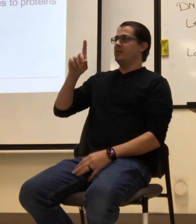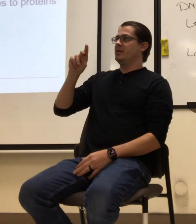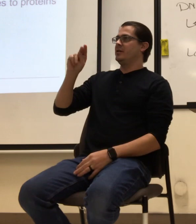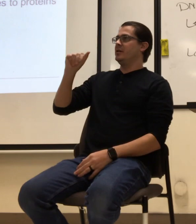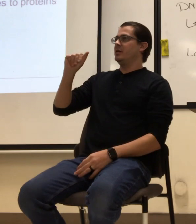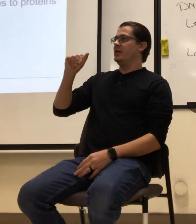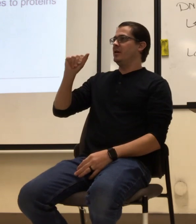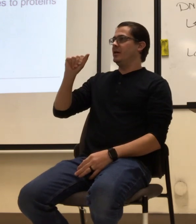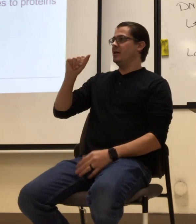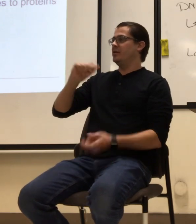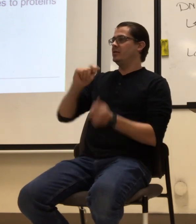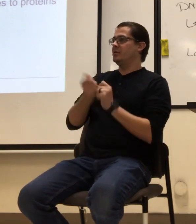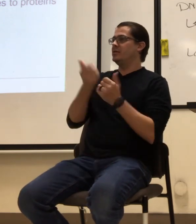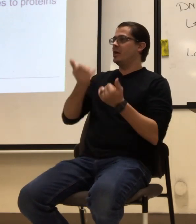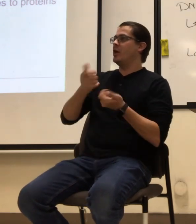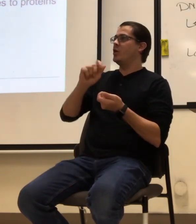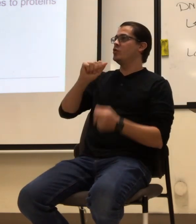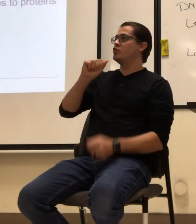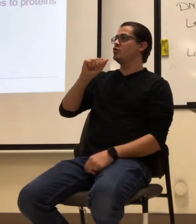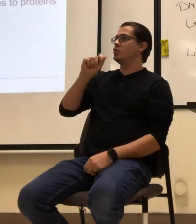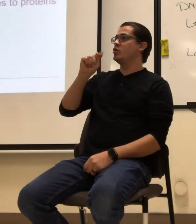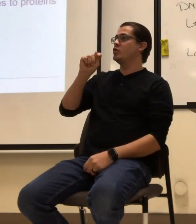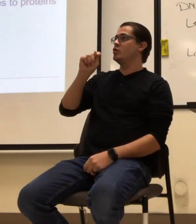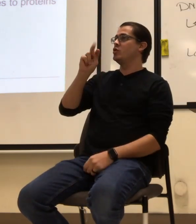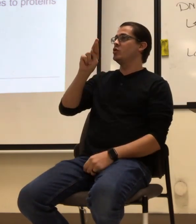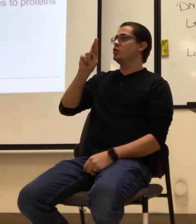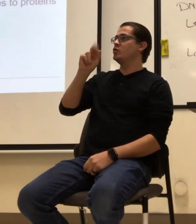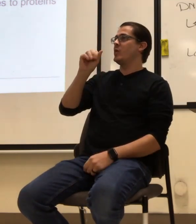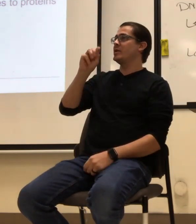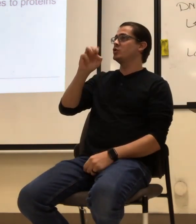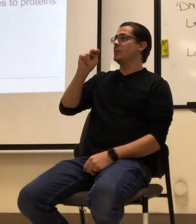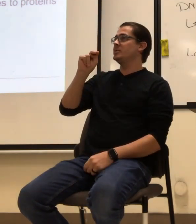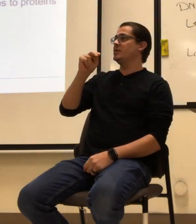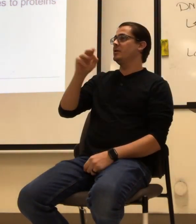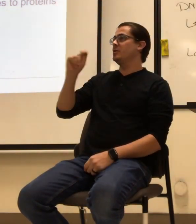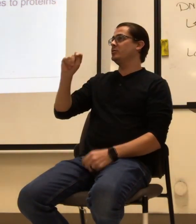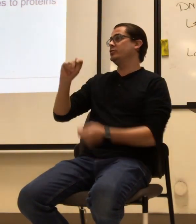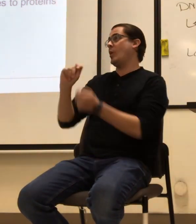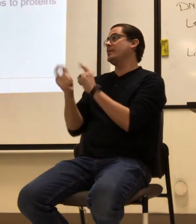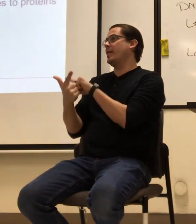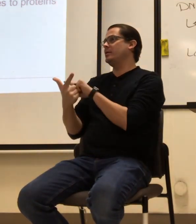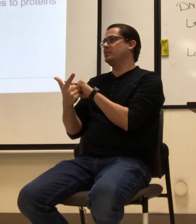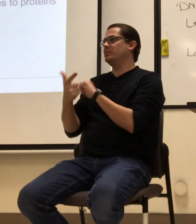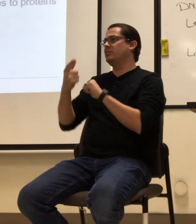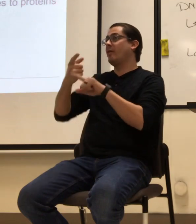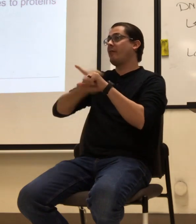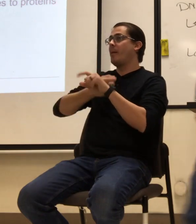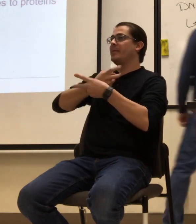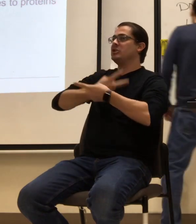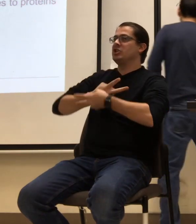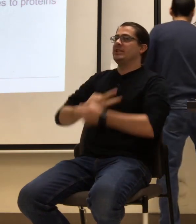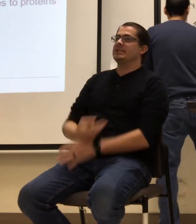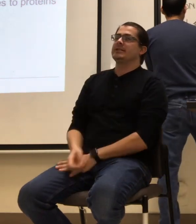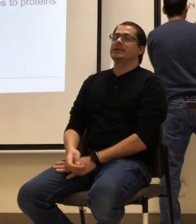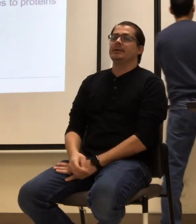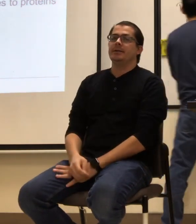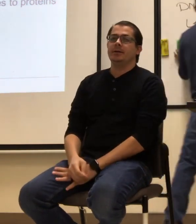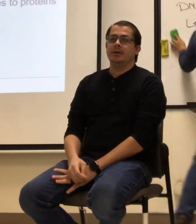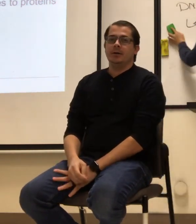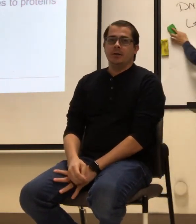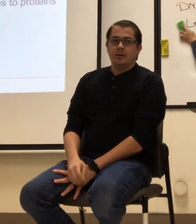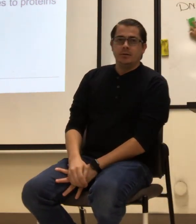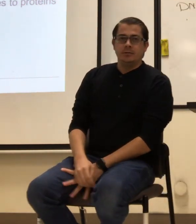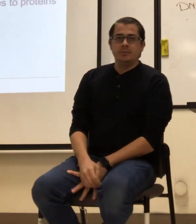transcription translation, making proteins from the genes. Let's clear the board.